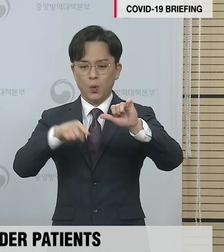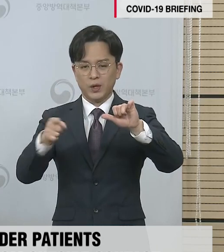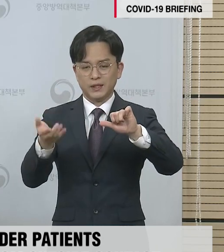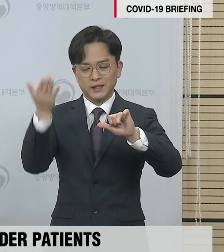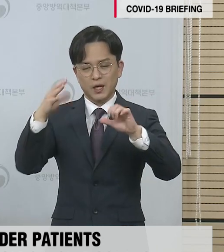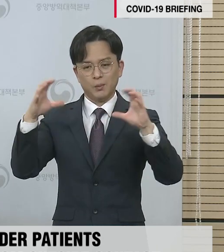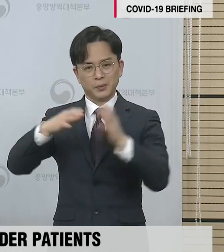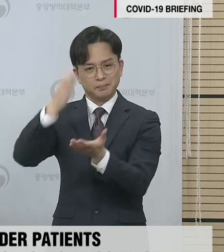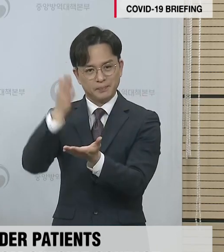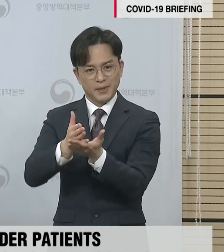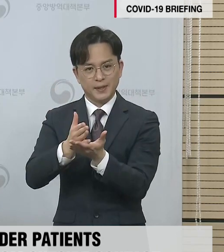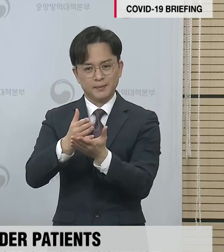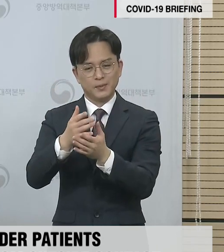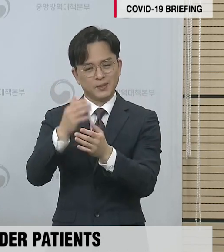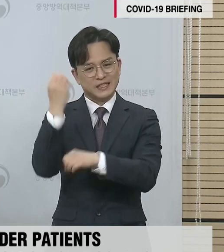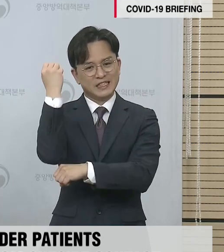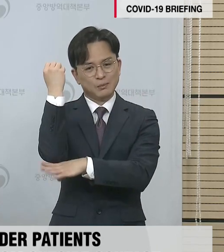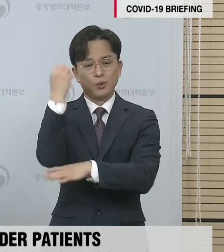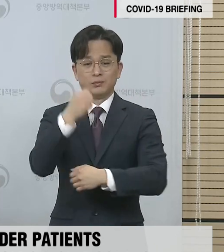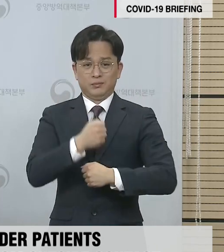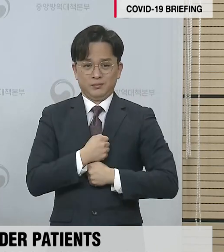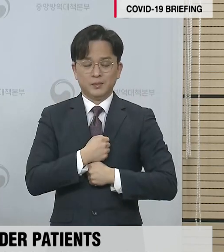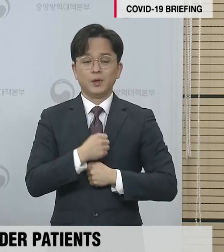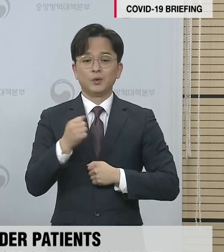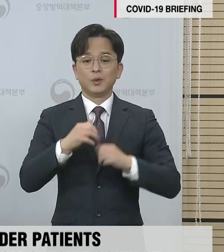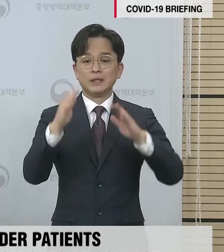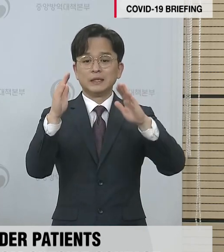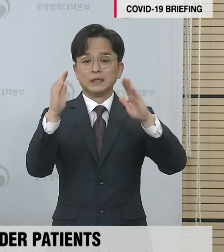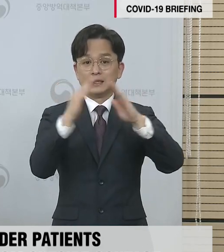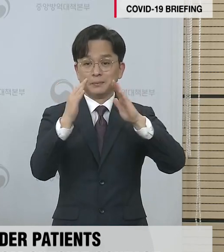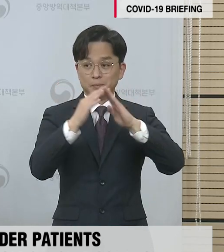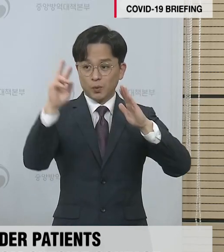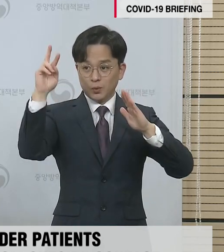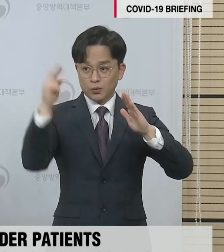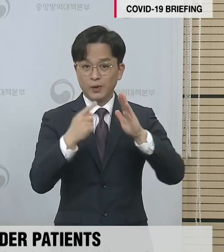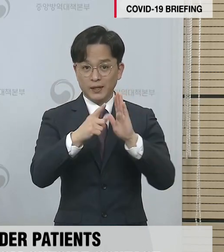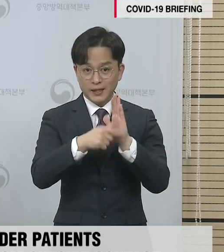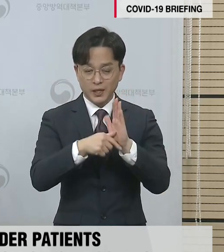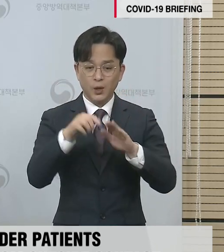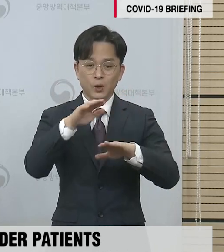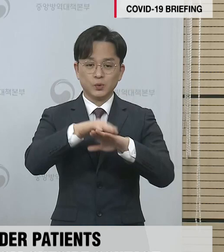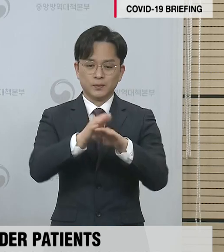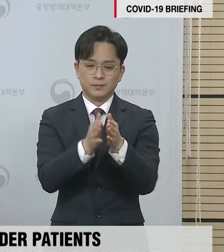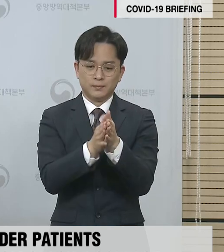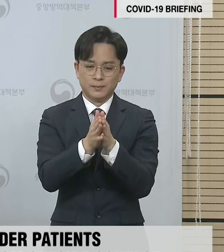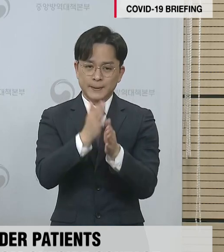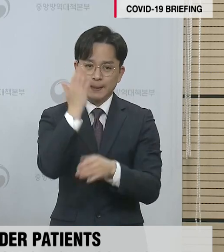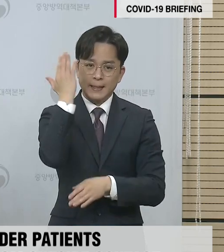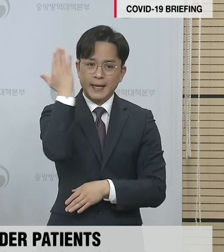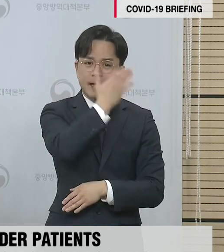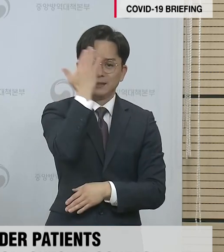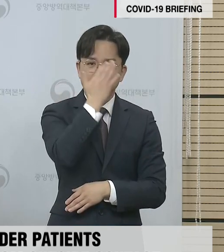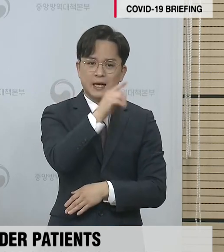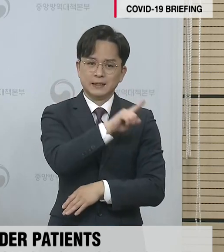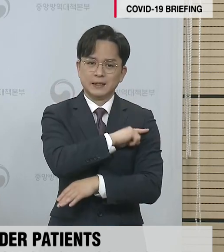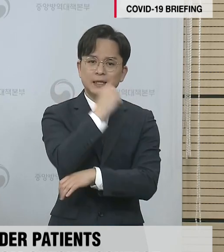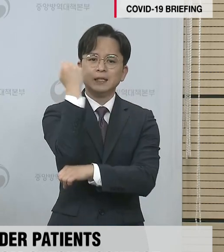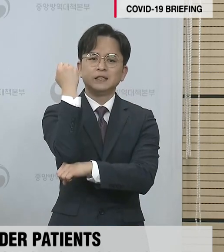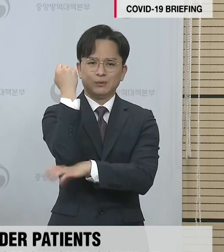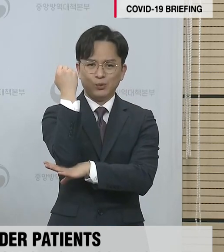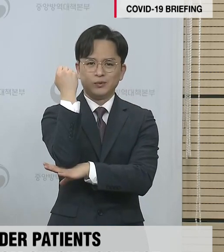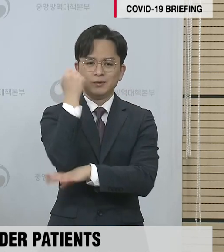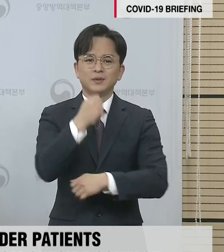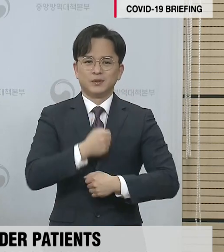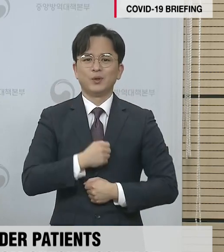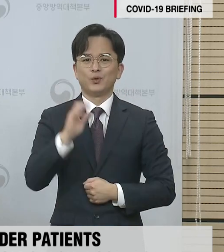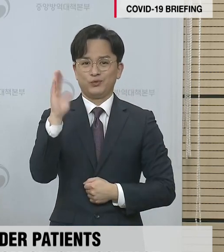office spaces so that they do not spread the virus to their family members, and also refrain from having private gatherings of five or more people,